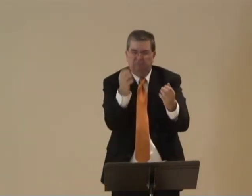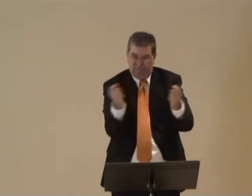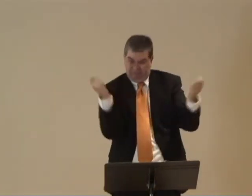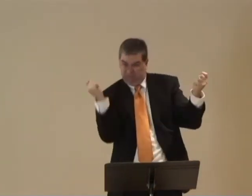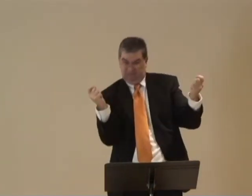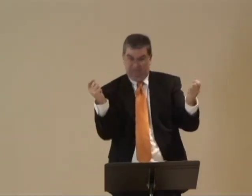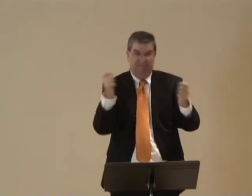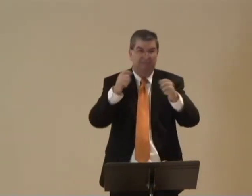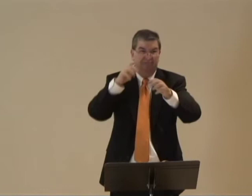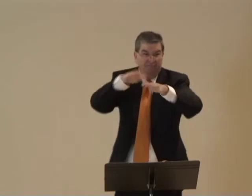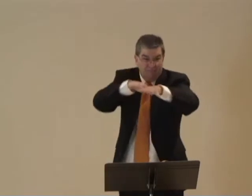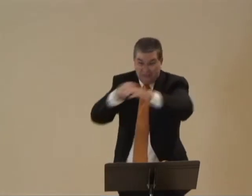You know the wind